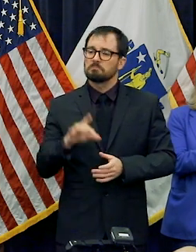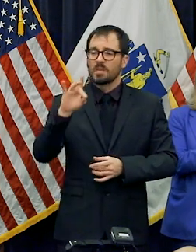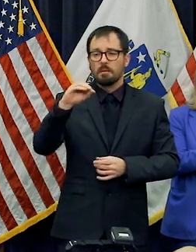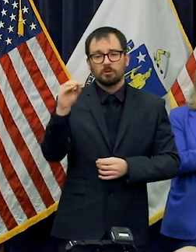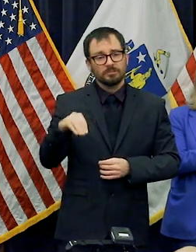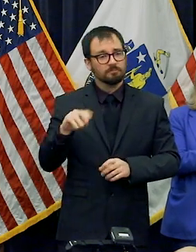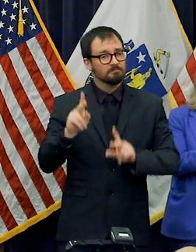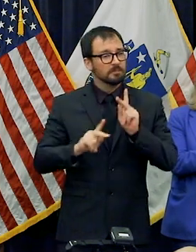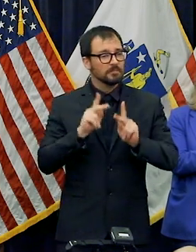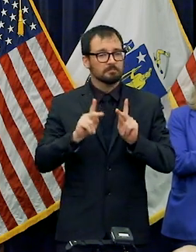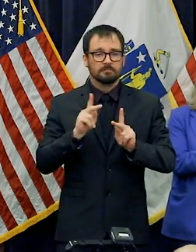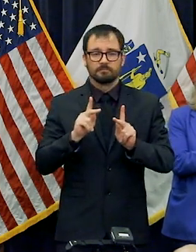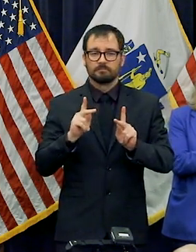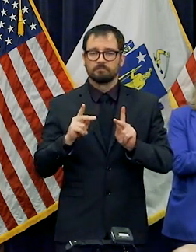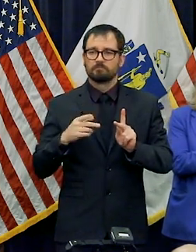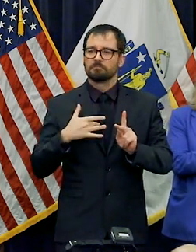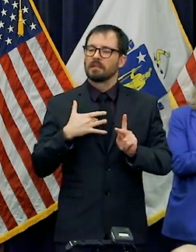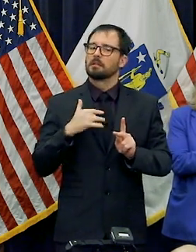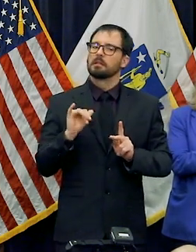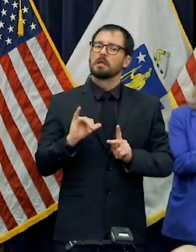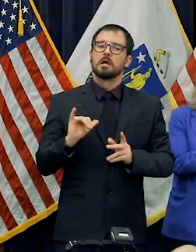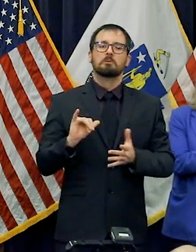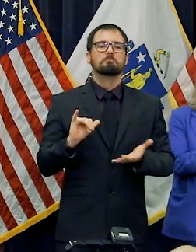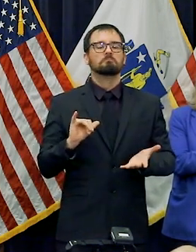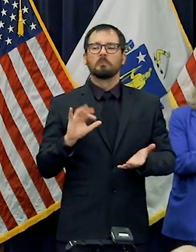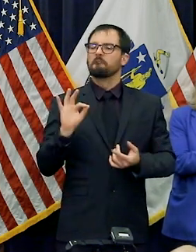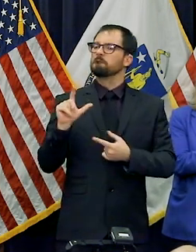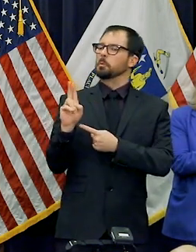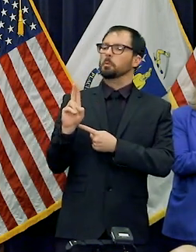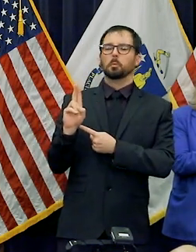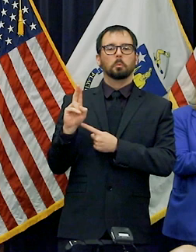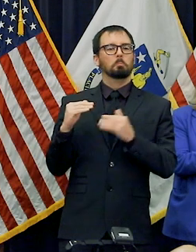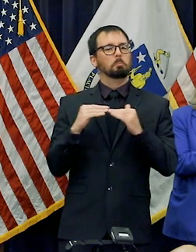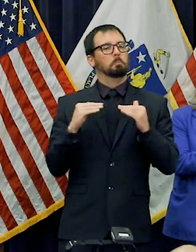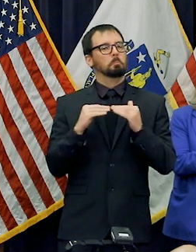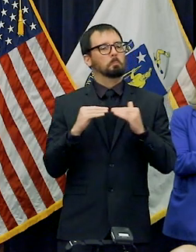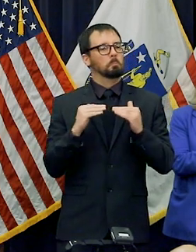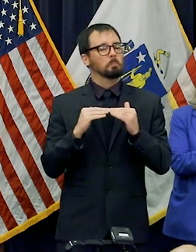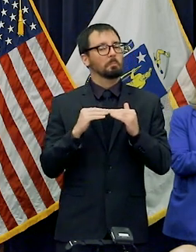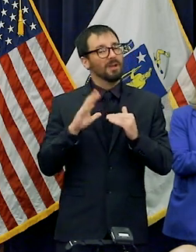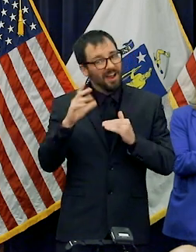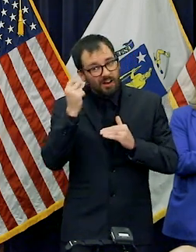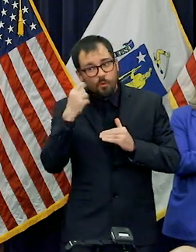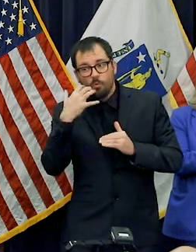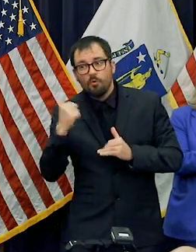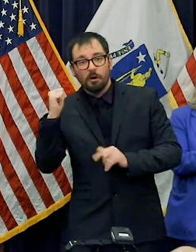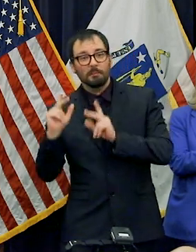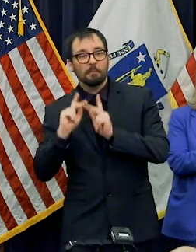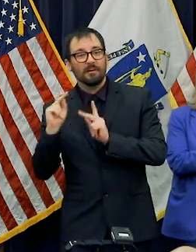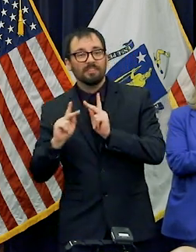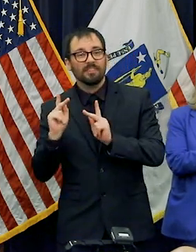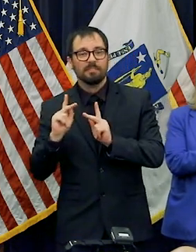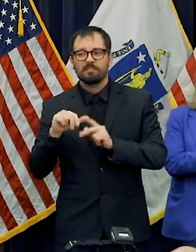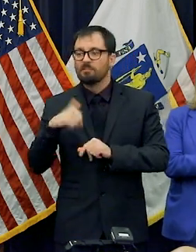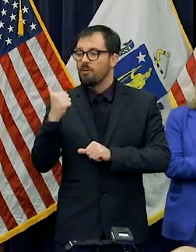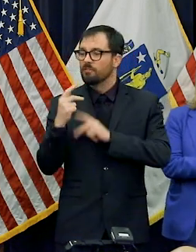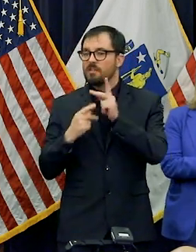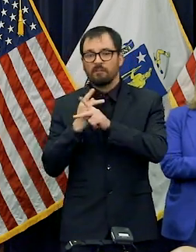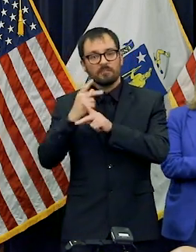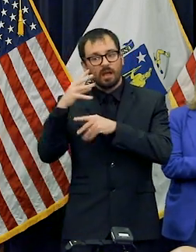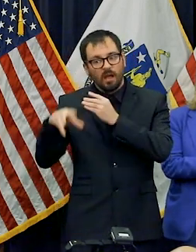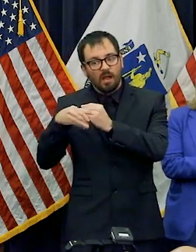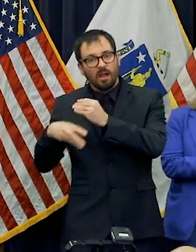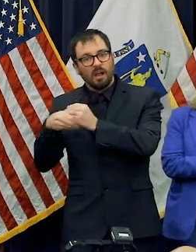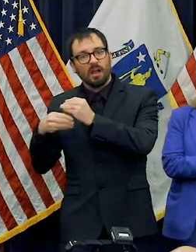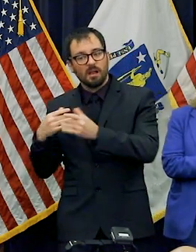experience seasonal flu-like symptoms. But for older adults and those with issues, this can be a very serious